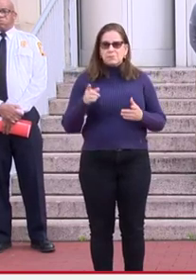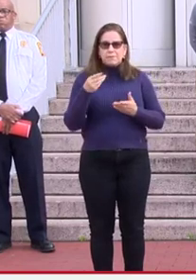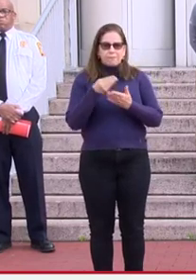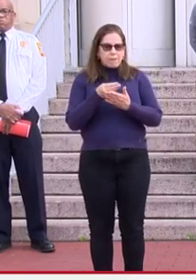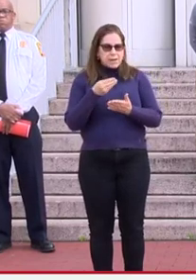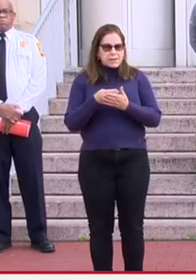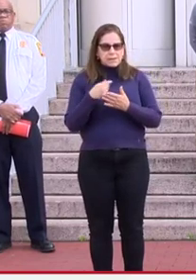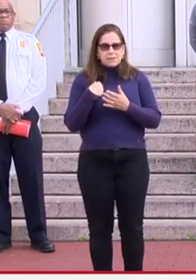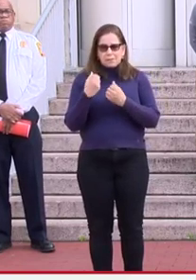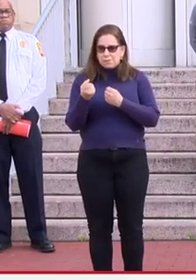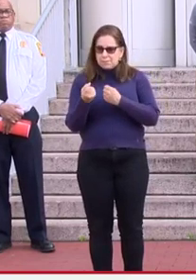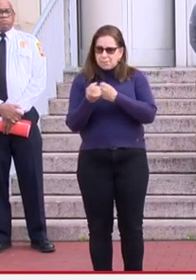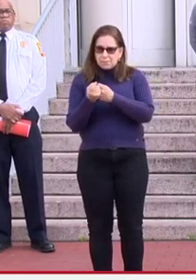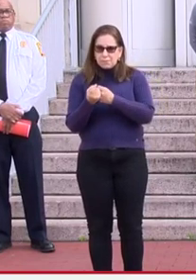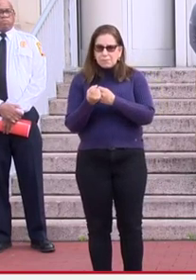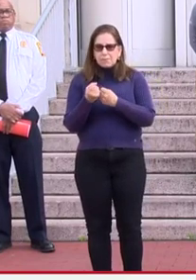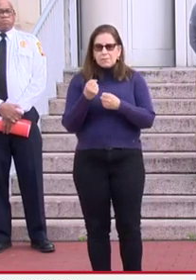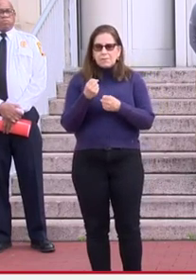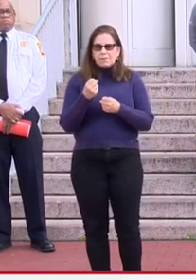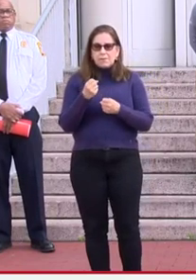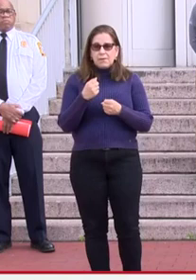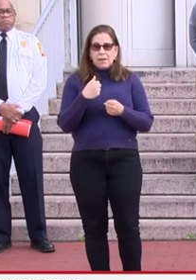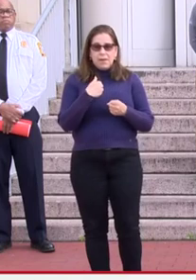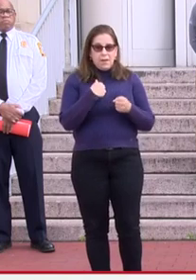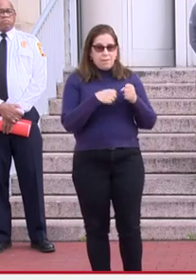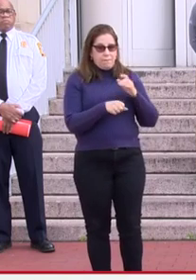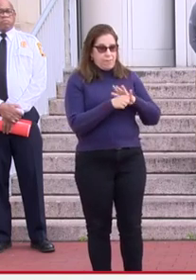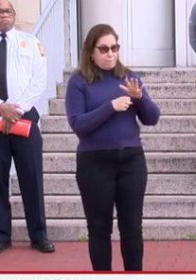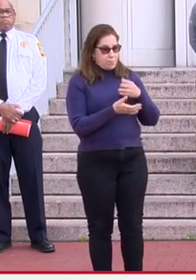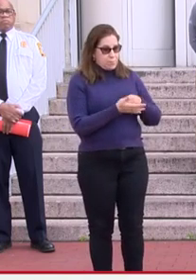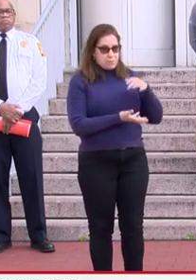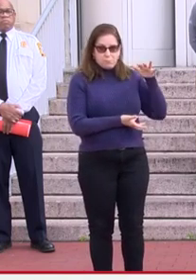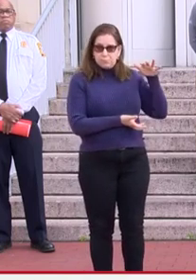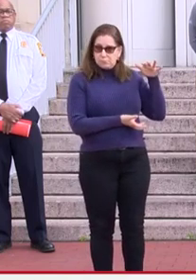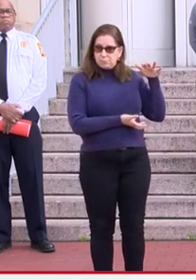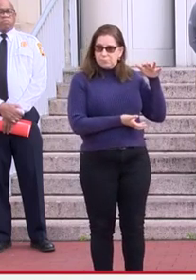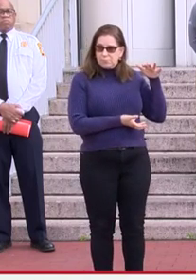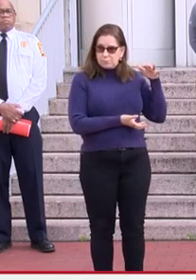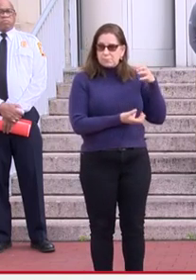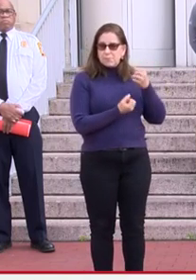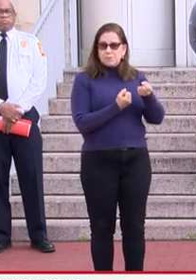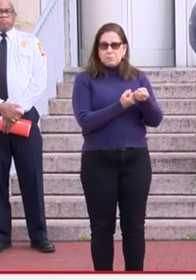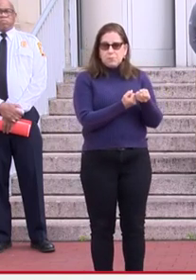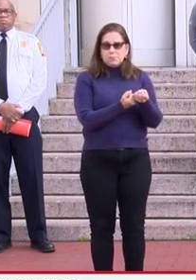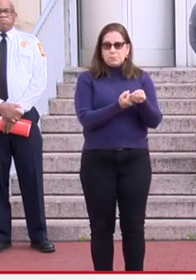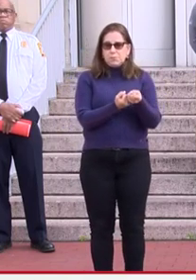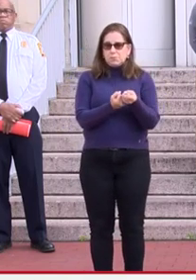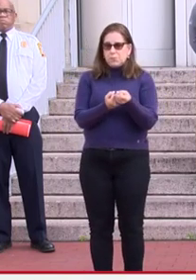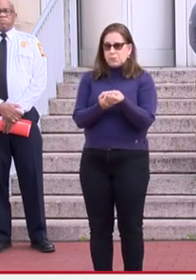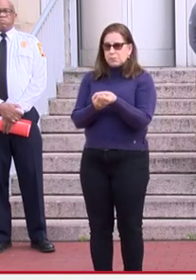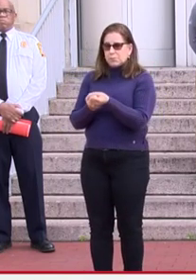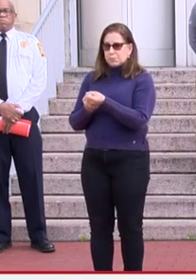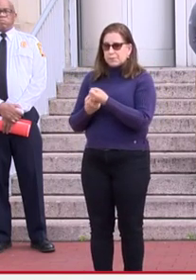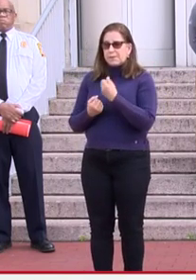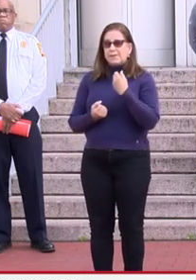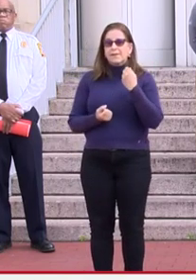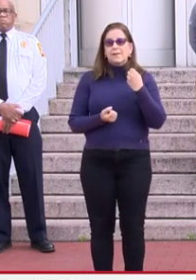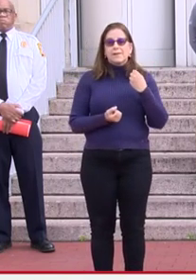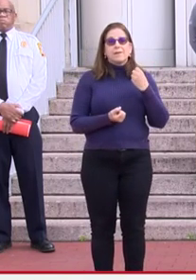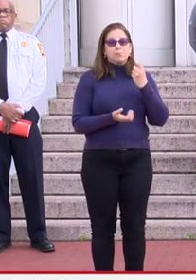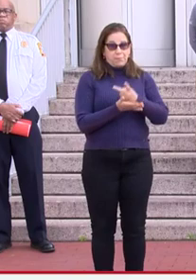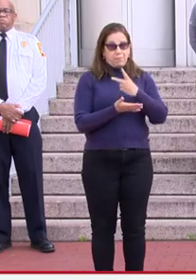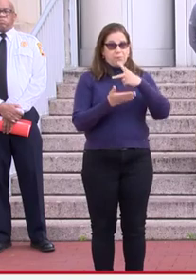to make sure that we can fund the programs. It was authorized but not funded, so we're looking at all of our sources in the current